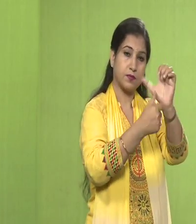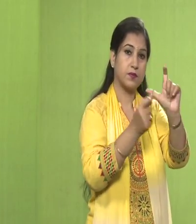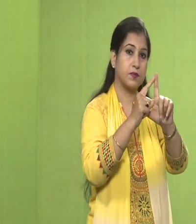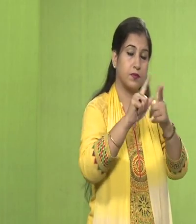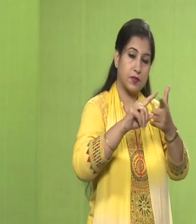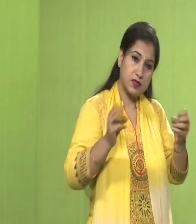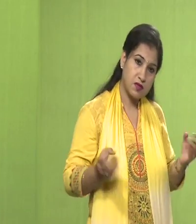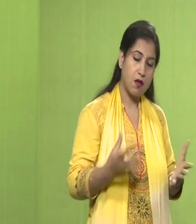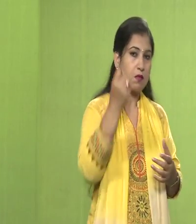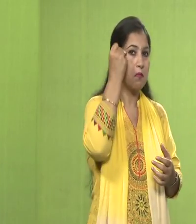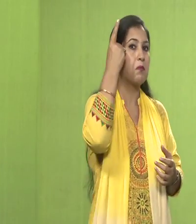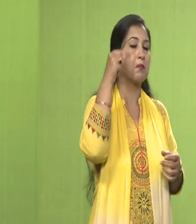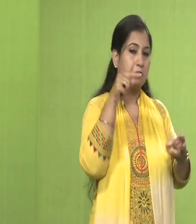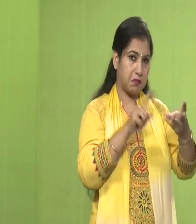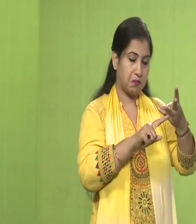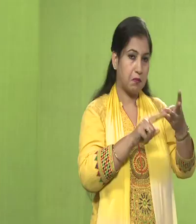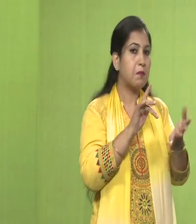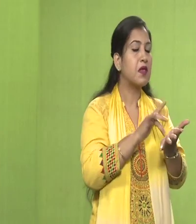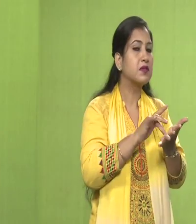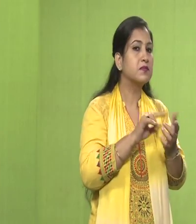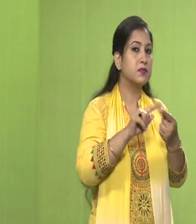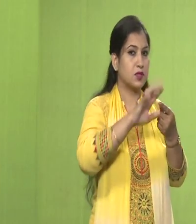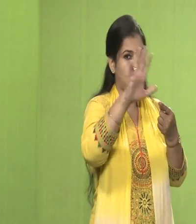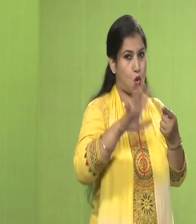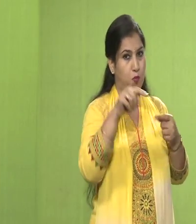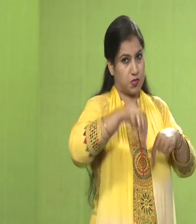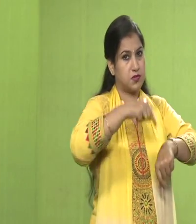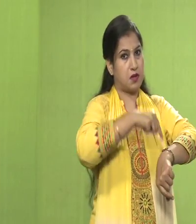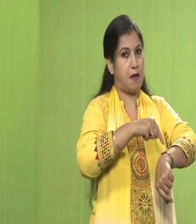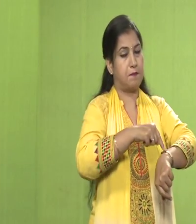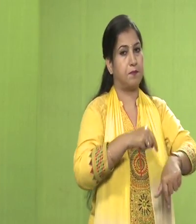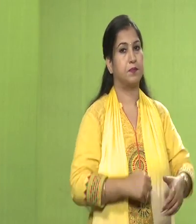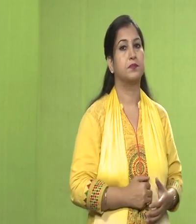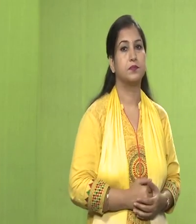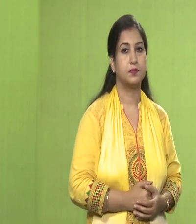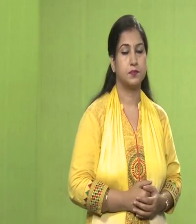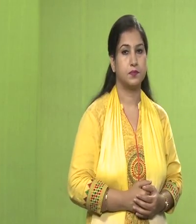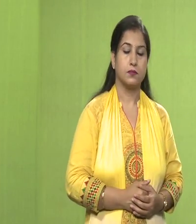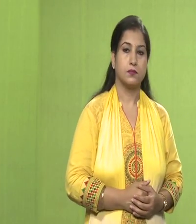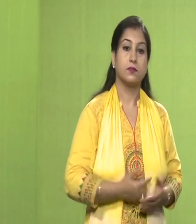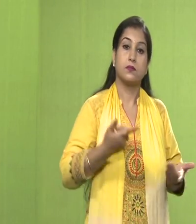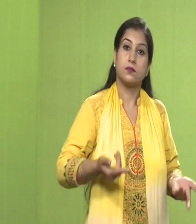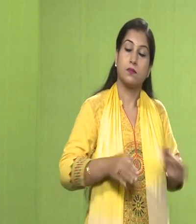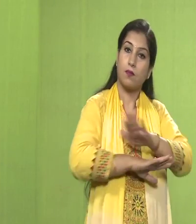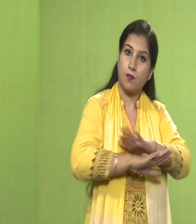which was started in Europe during this time period. That's all for